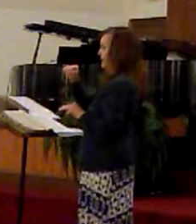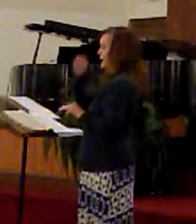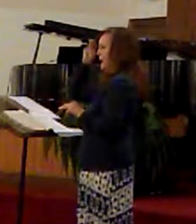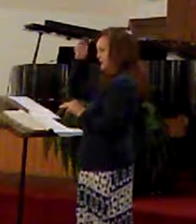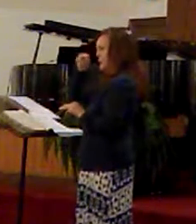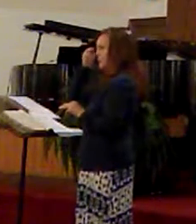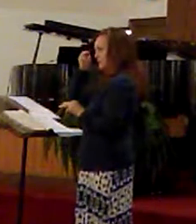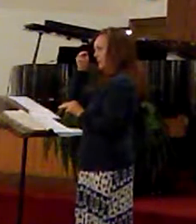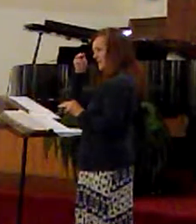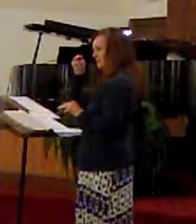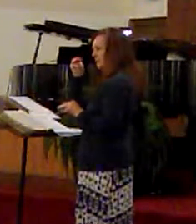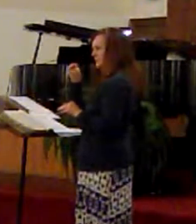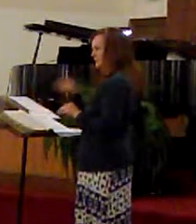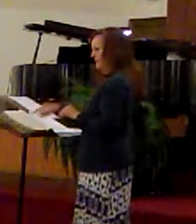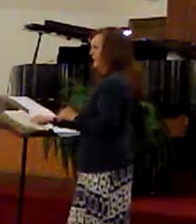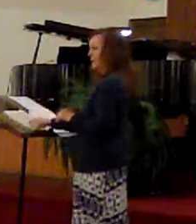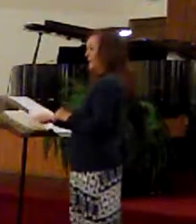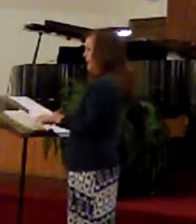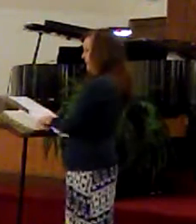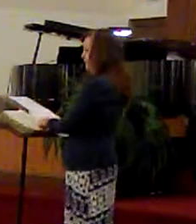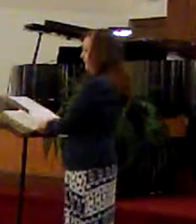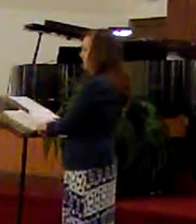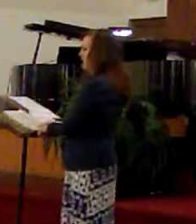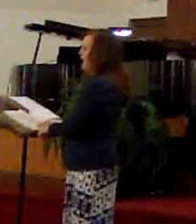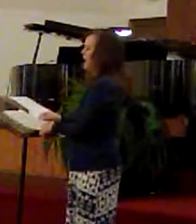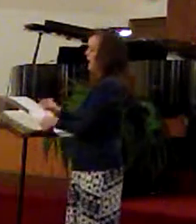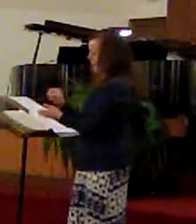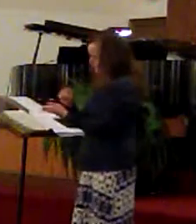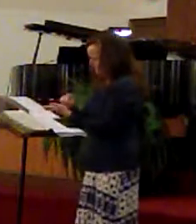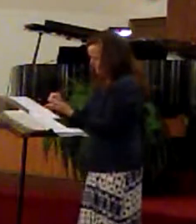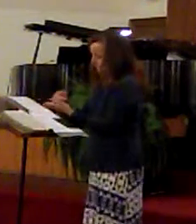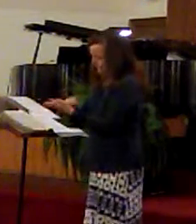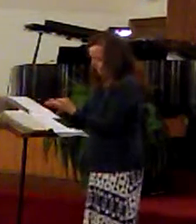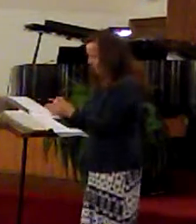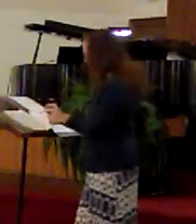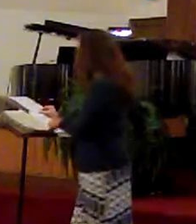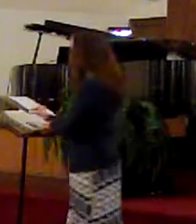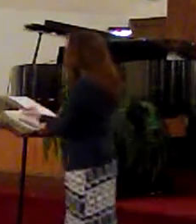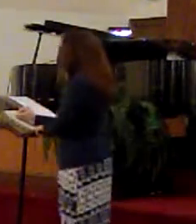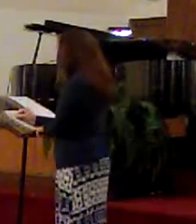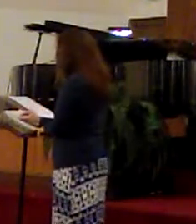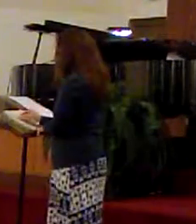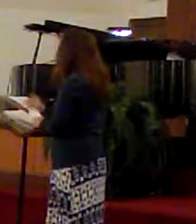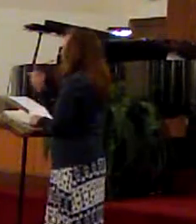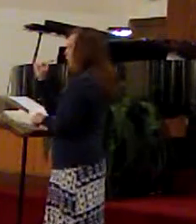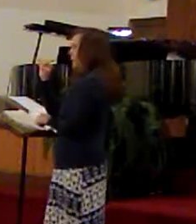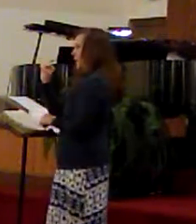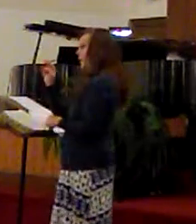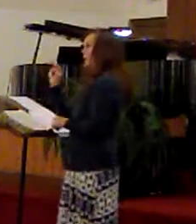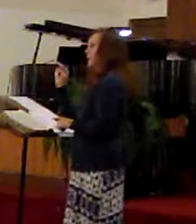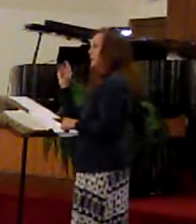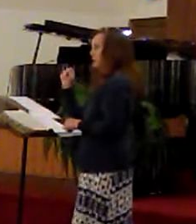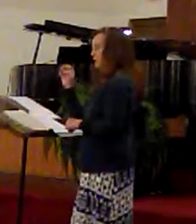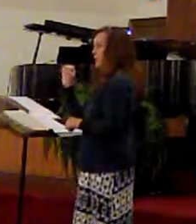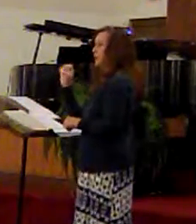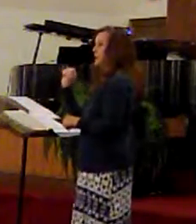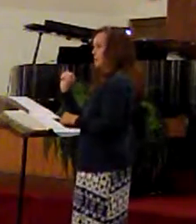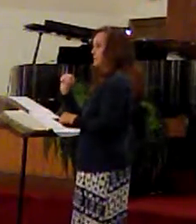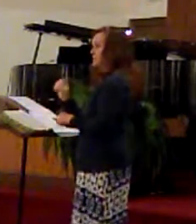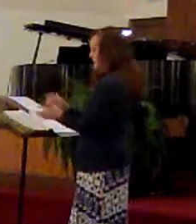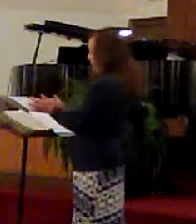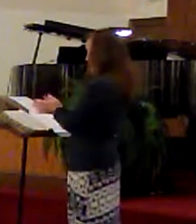But we need to make sure marking things in your Bible. We talk about different things to mark: promises, examples to